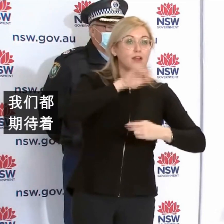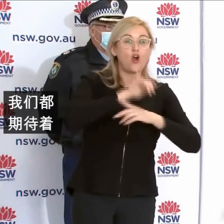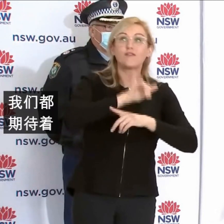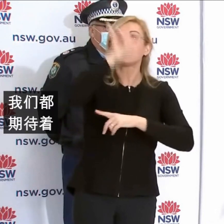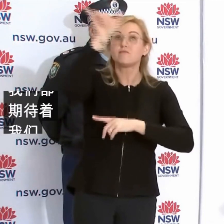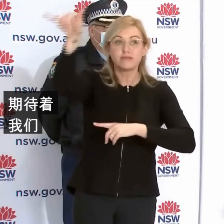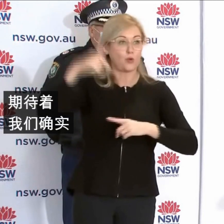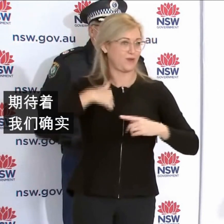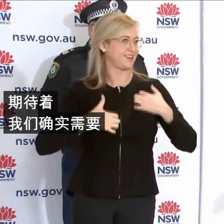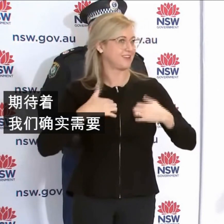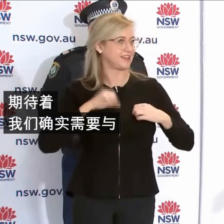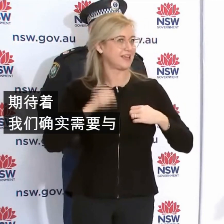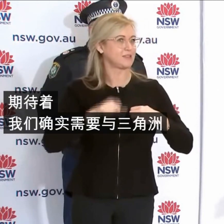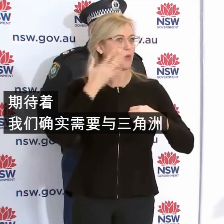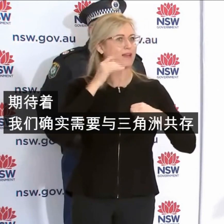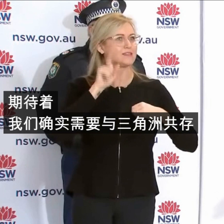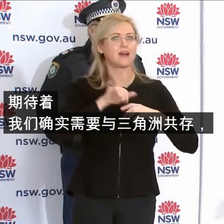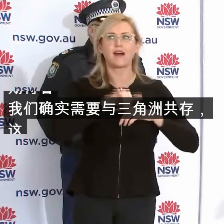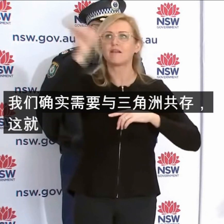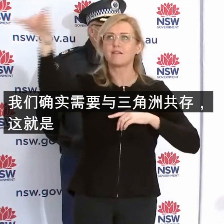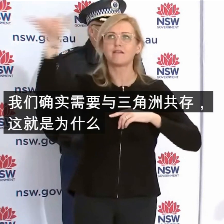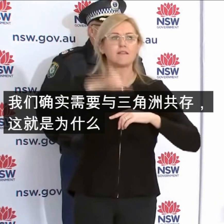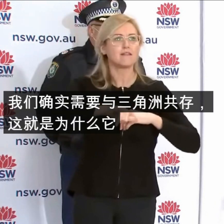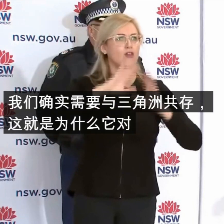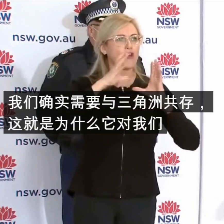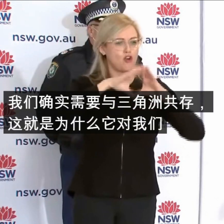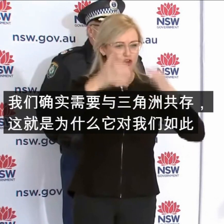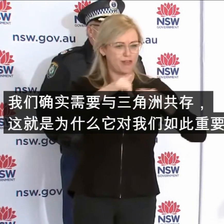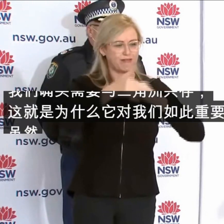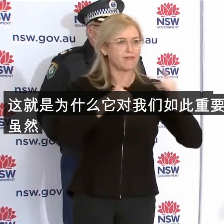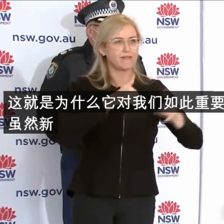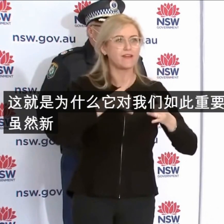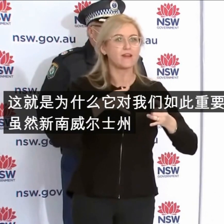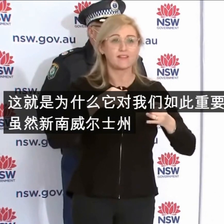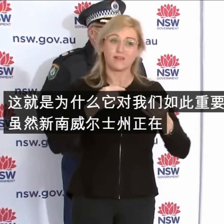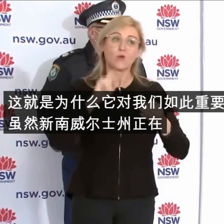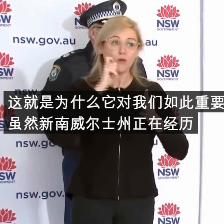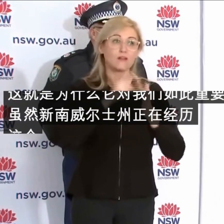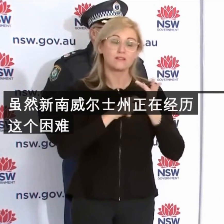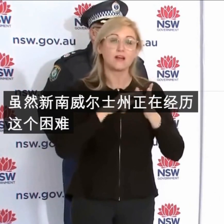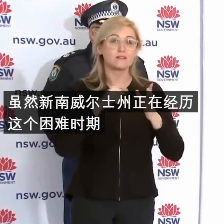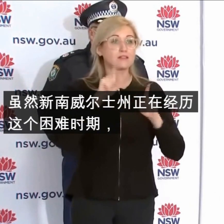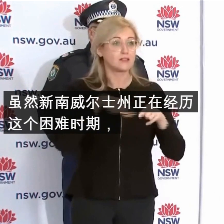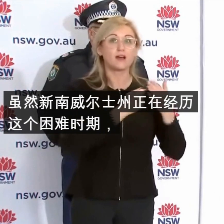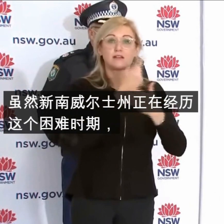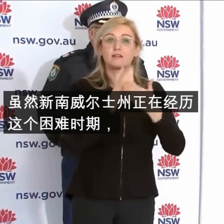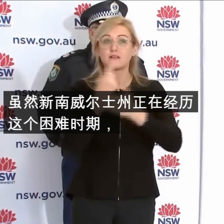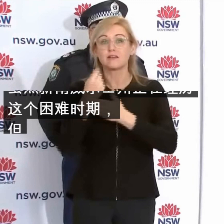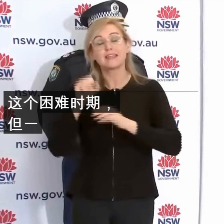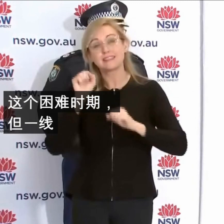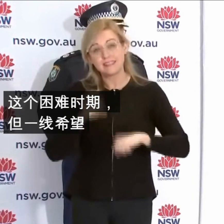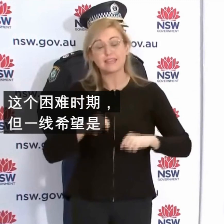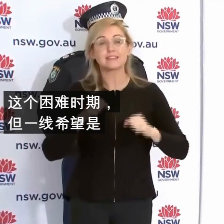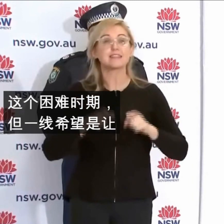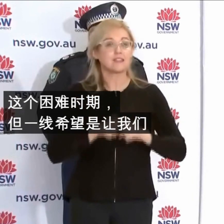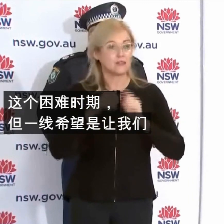to, we do need to coexist with Delta, and that is why it's so important for us, while New South Wales is going through this difficult time.